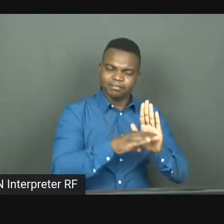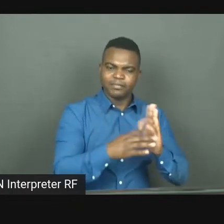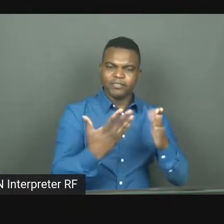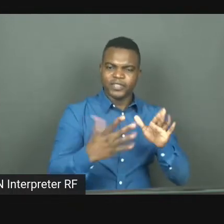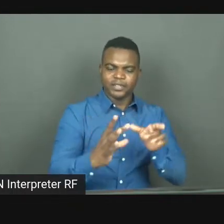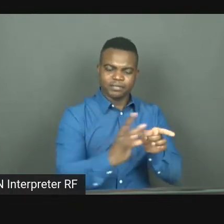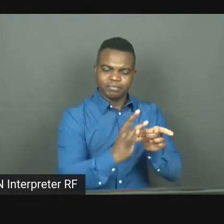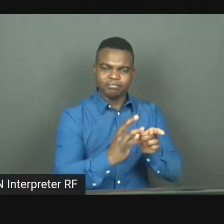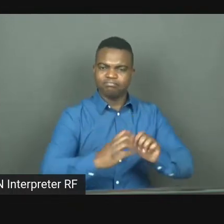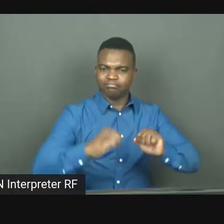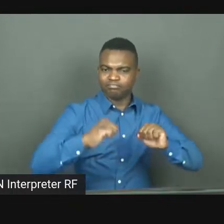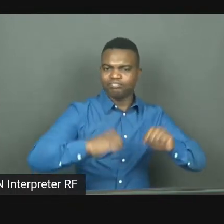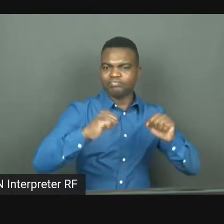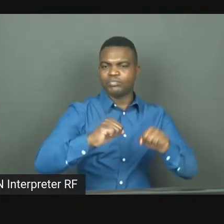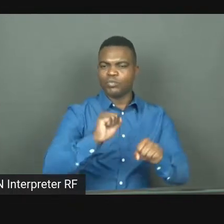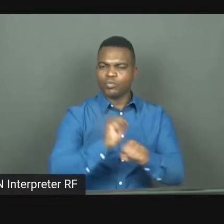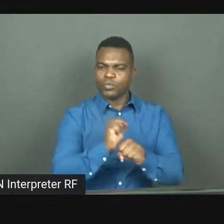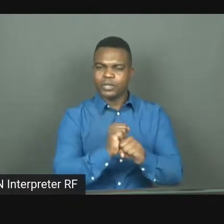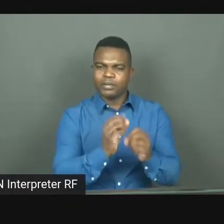of the activists.